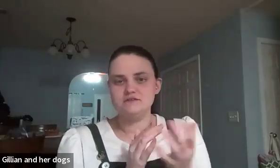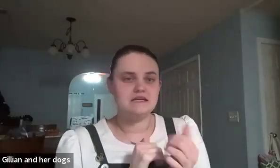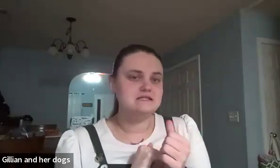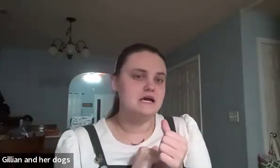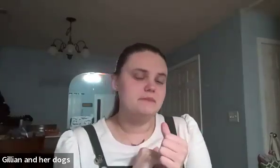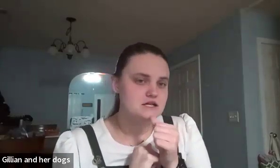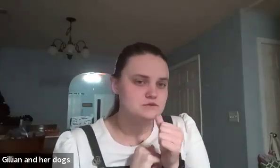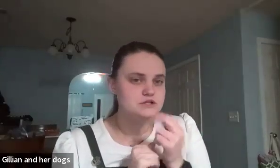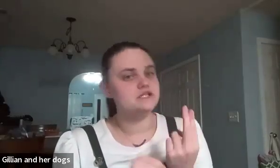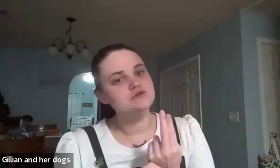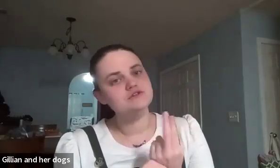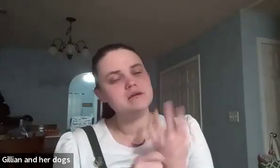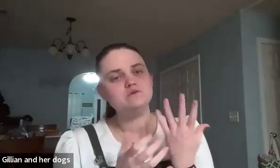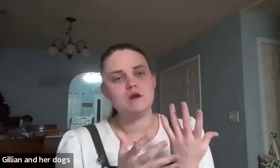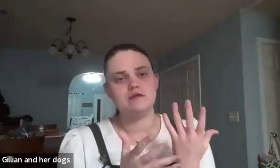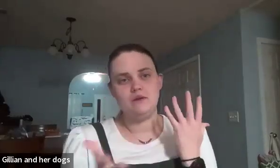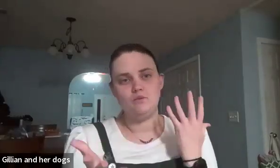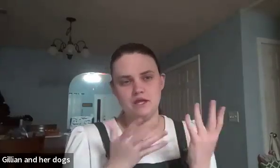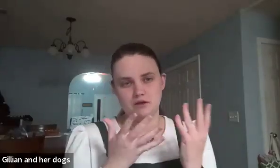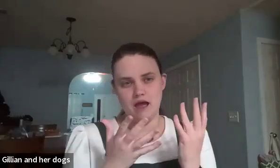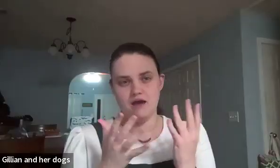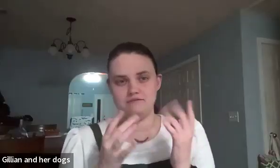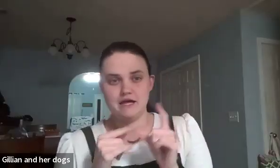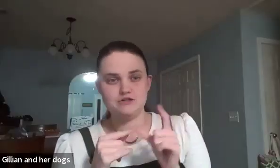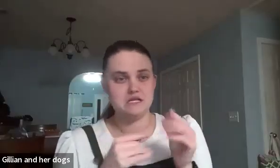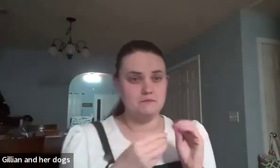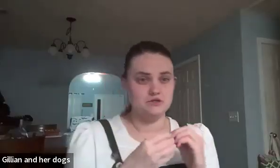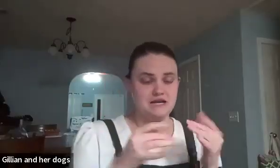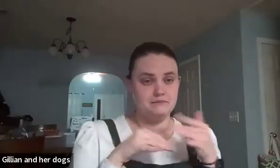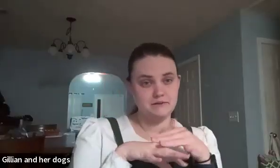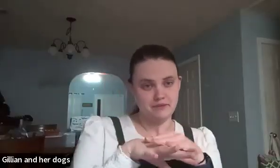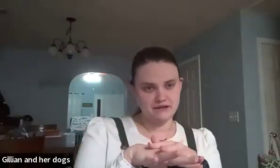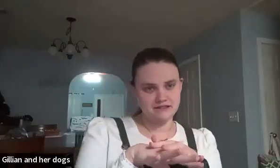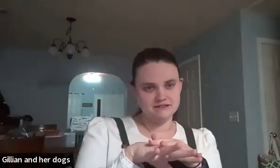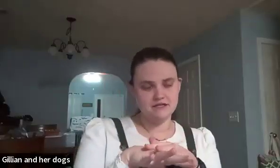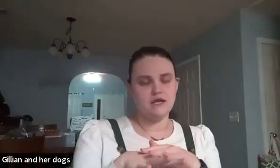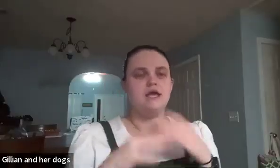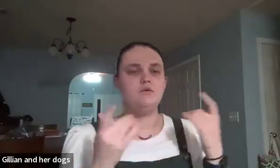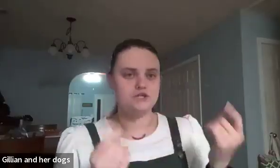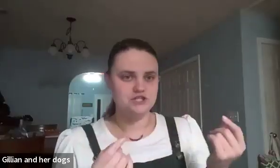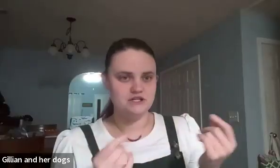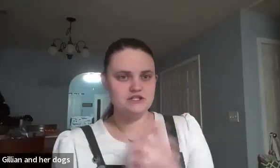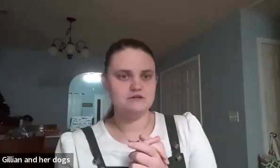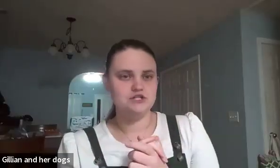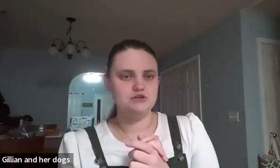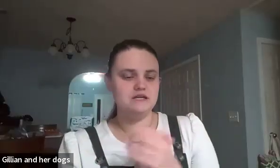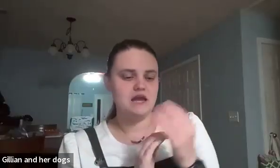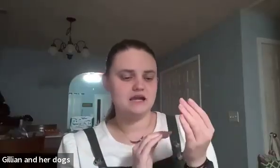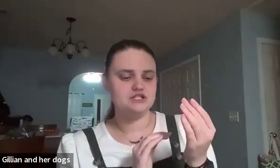for things like passwords and usernames, where they will have letters and numbers kind of combined. And what you can do is you can